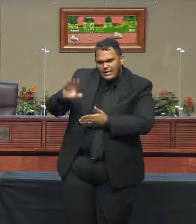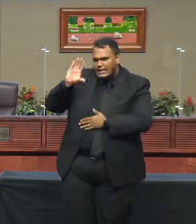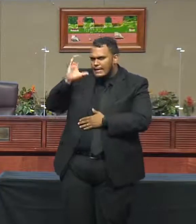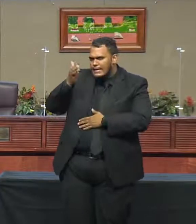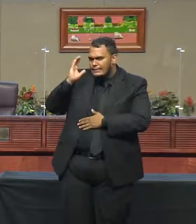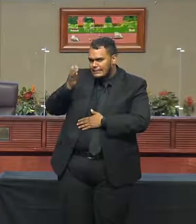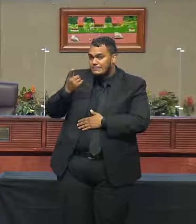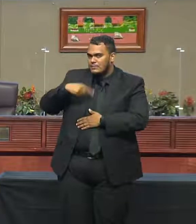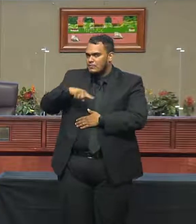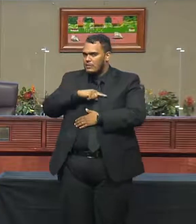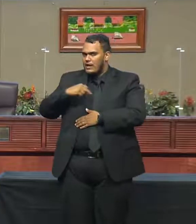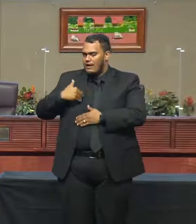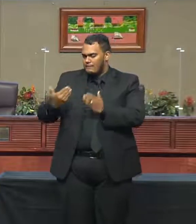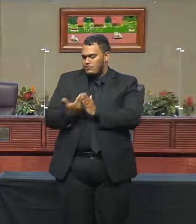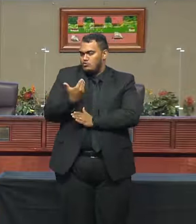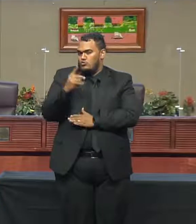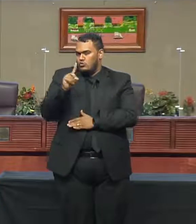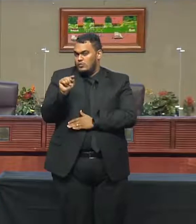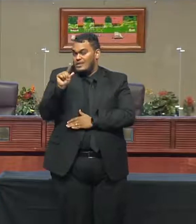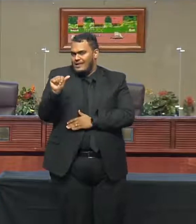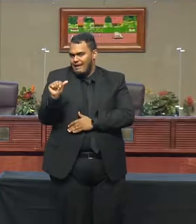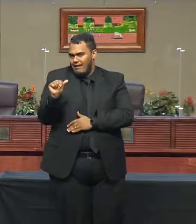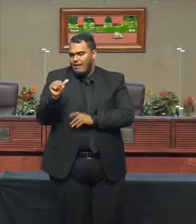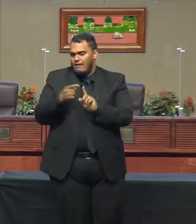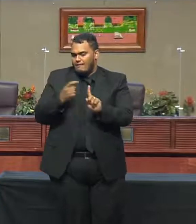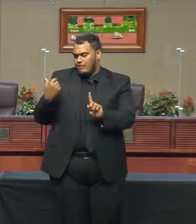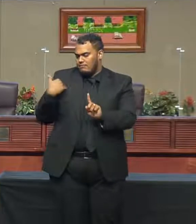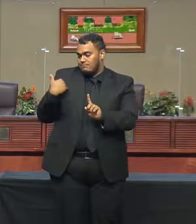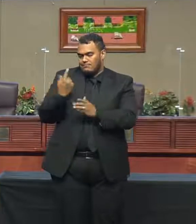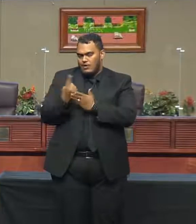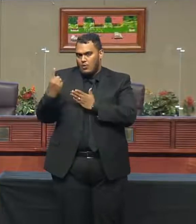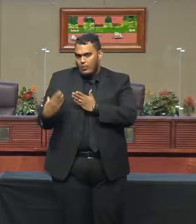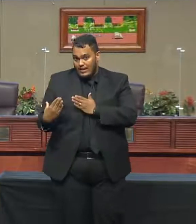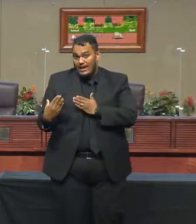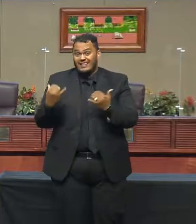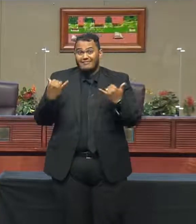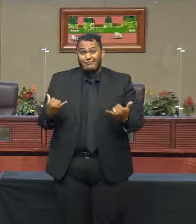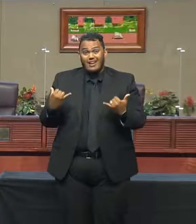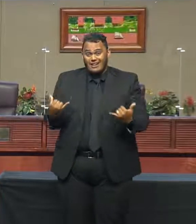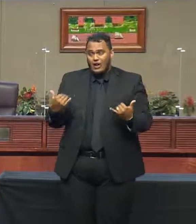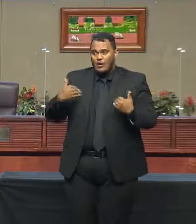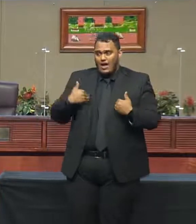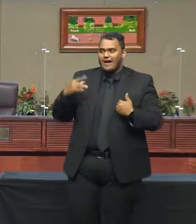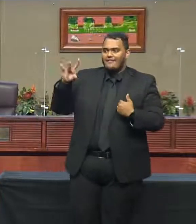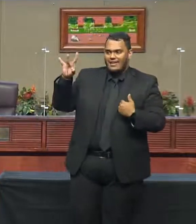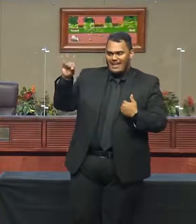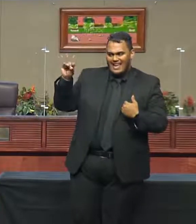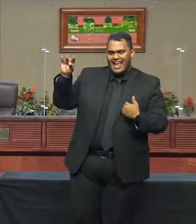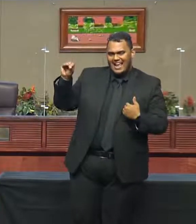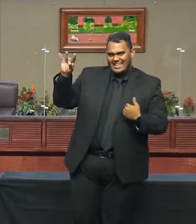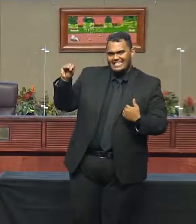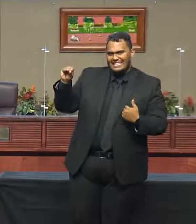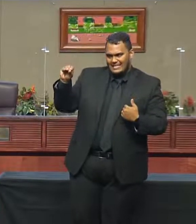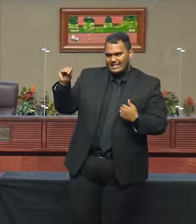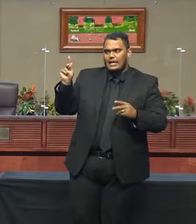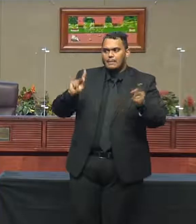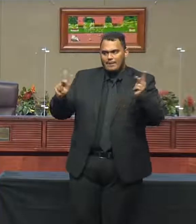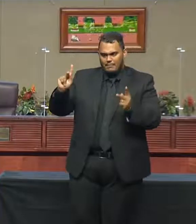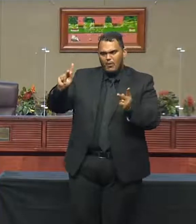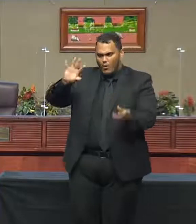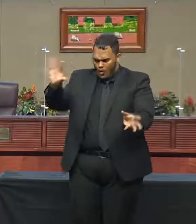the weekend. So our total cases right now on variants are 80 cases. The numbers is significantly higher that we